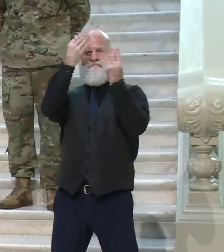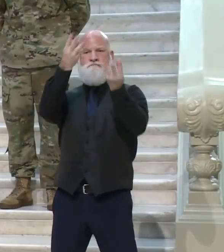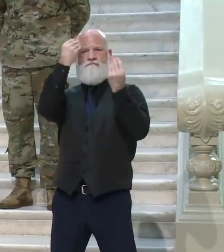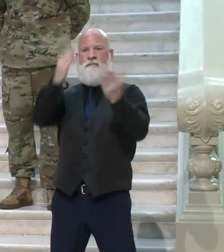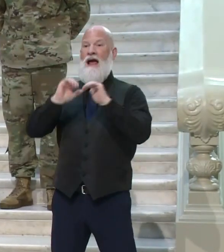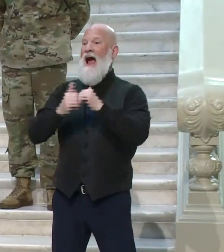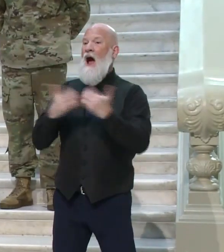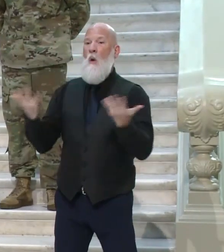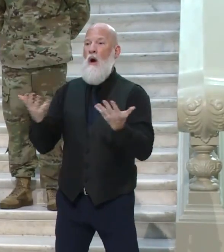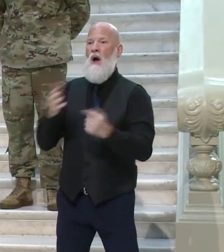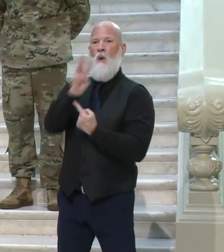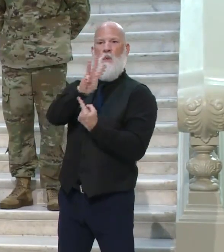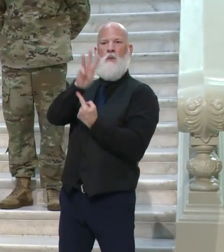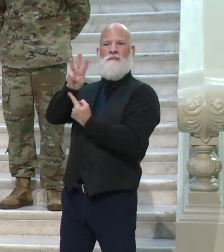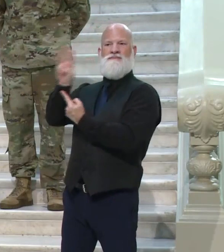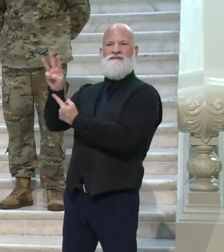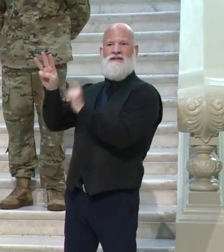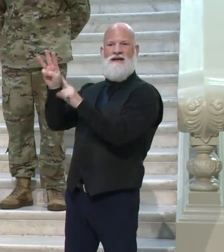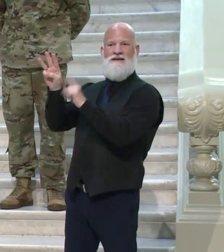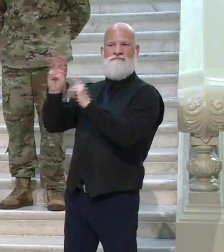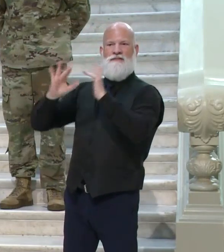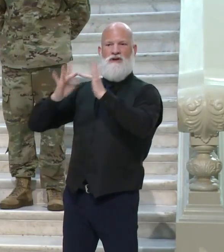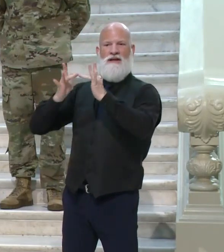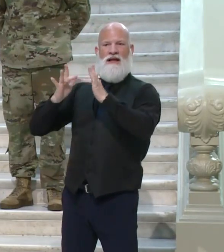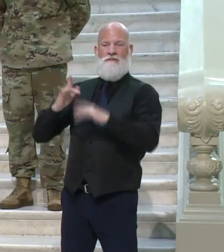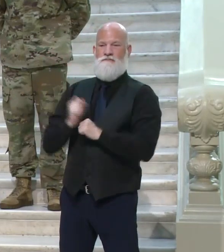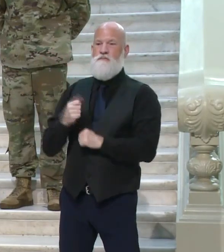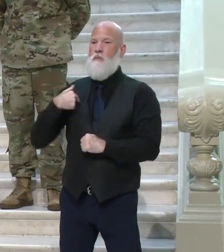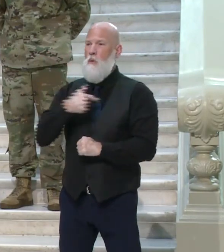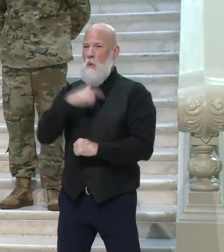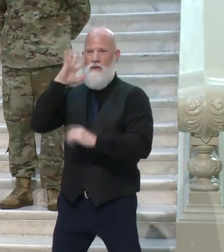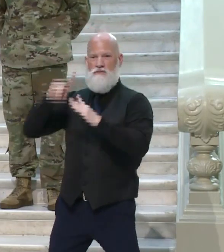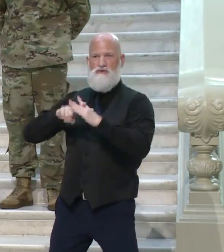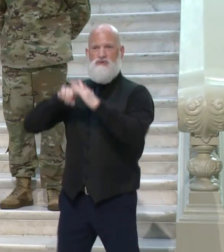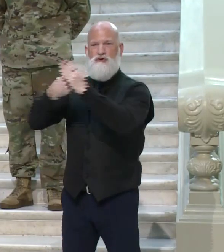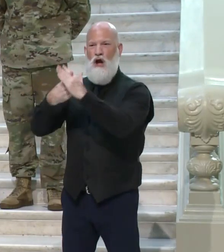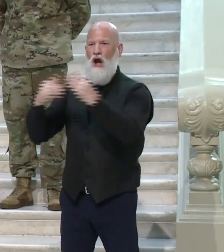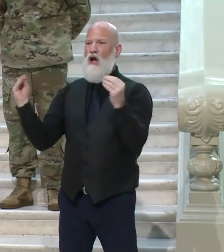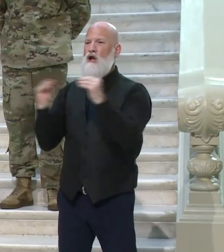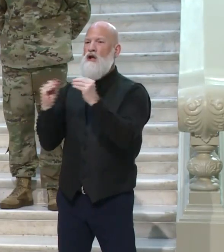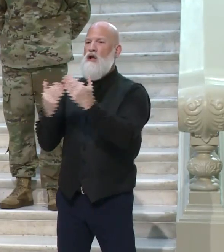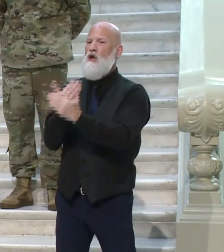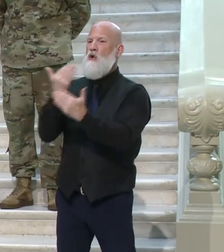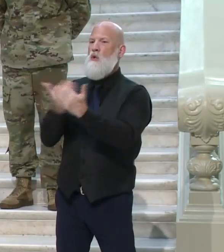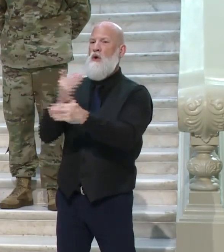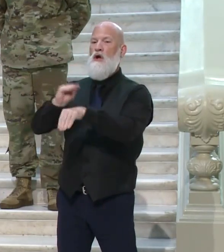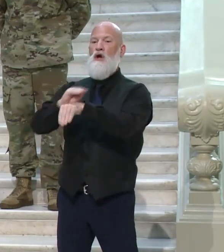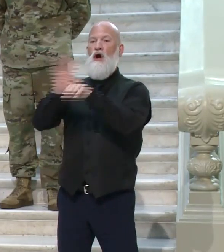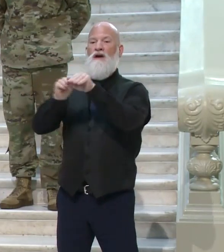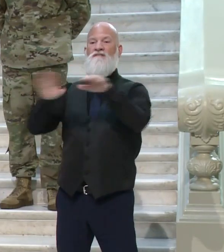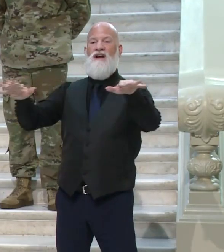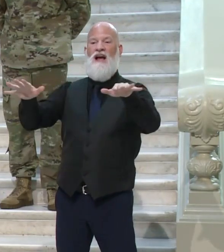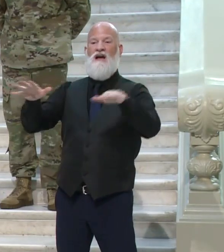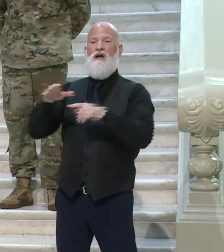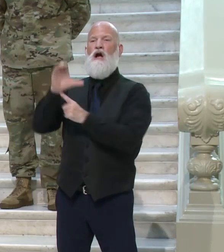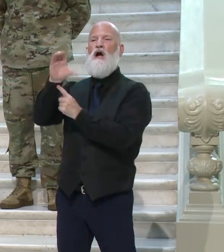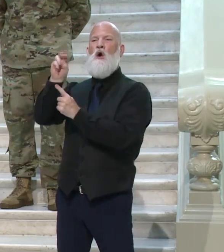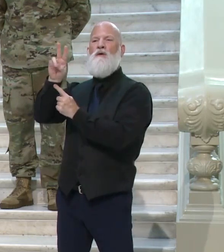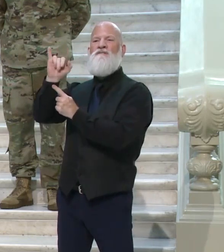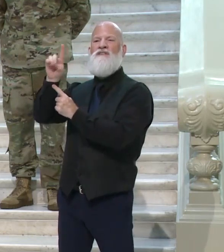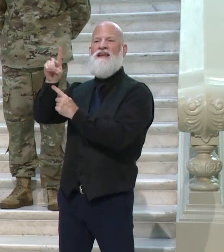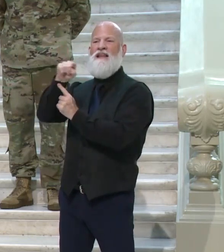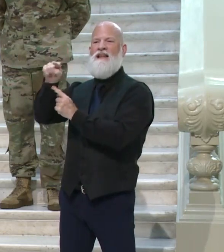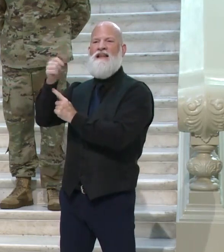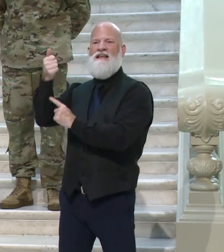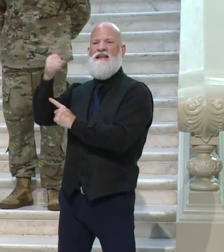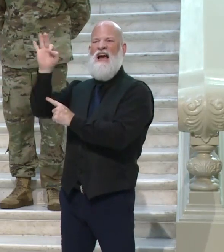corner of the state. Earlier today, we unveiled the new COVID-19 dashboard. It offers interactive